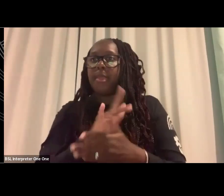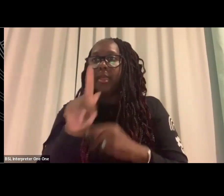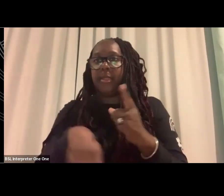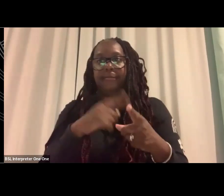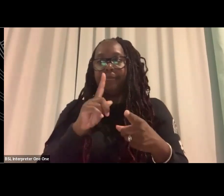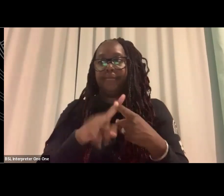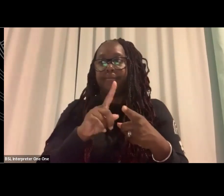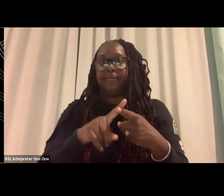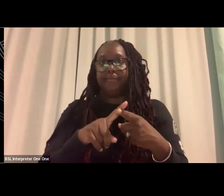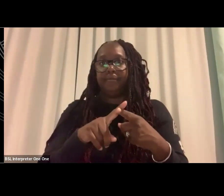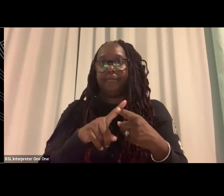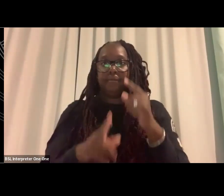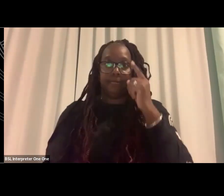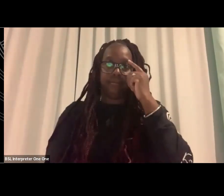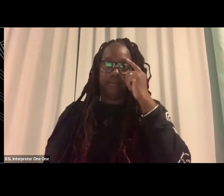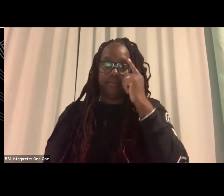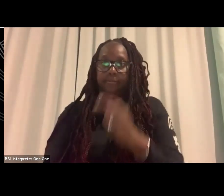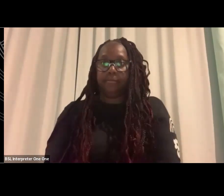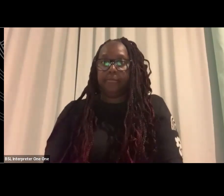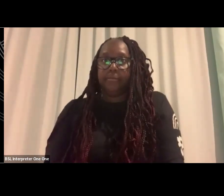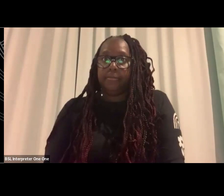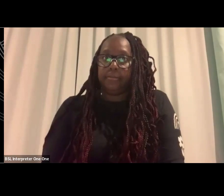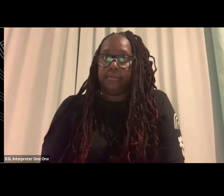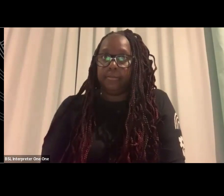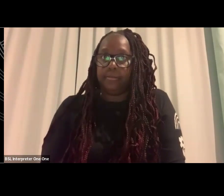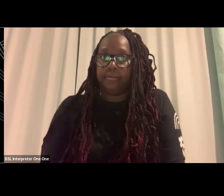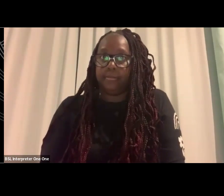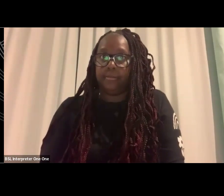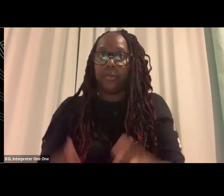to be wairua, which could be